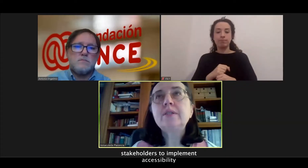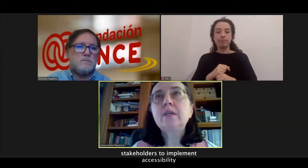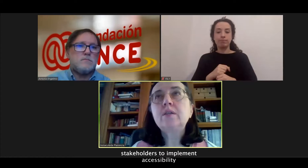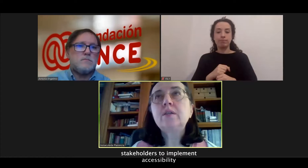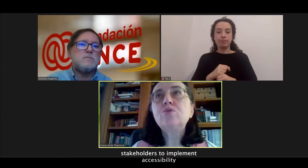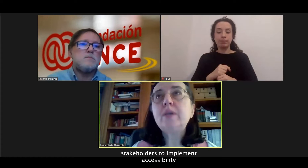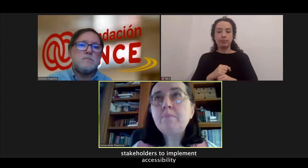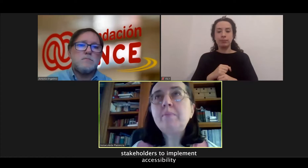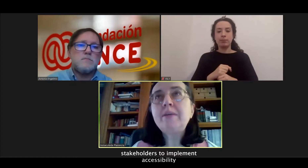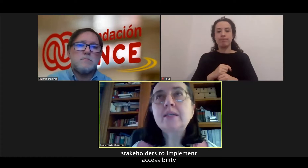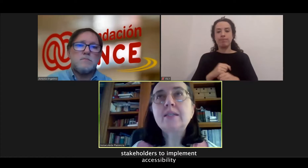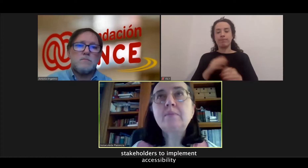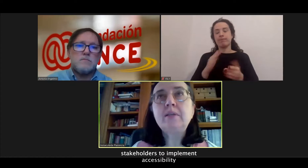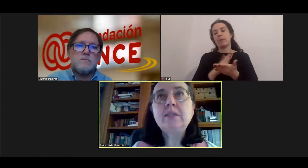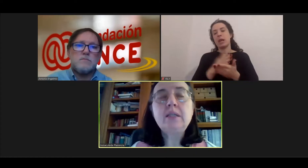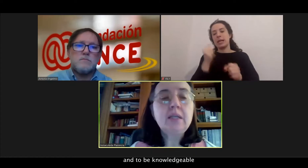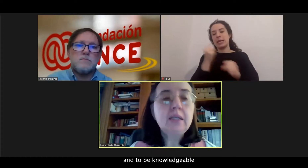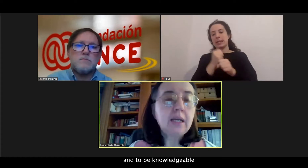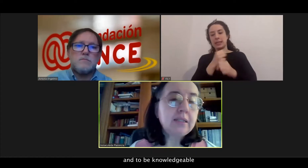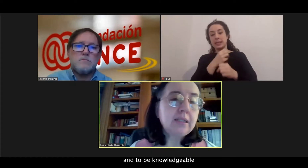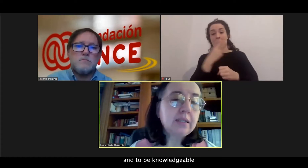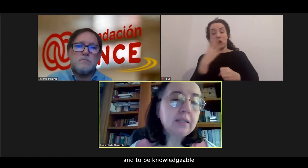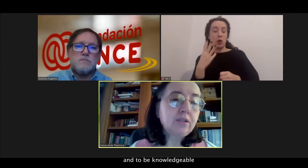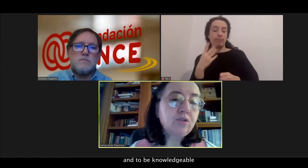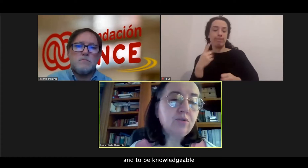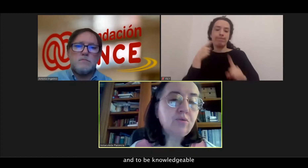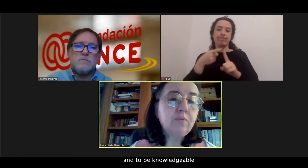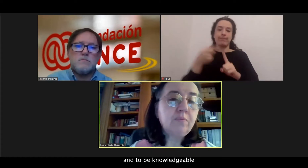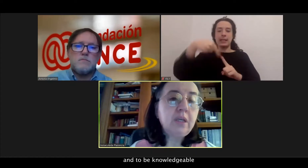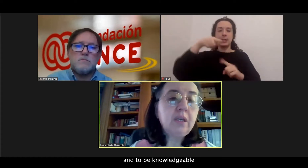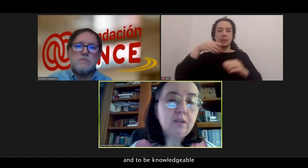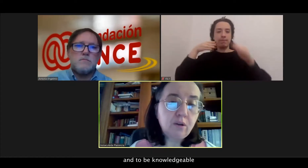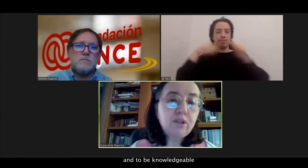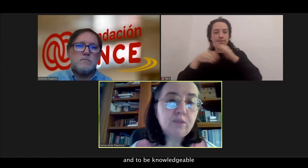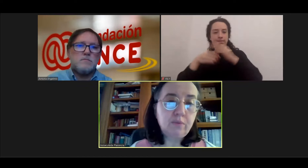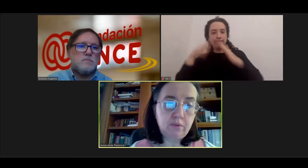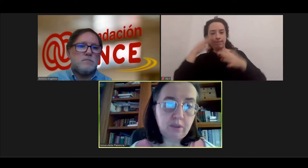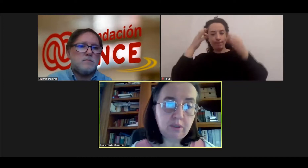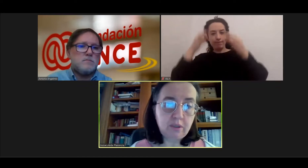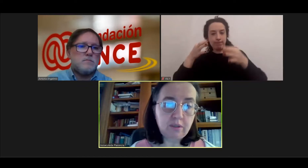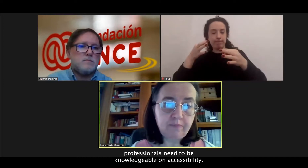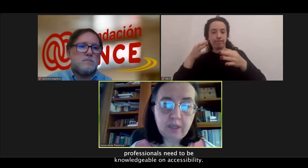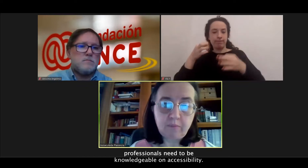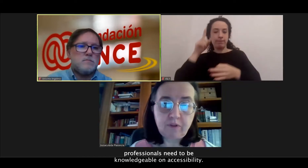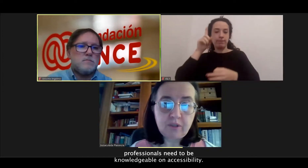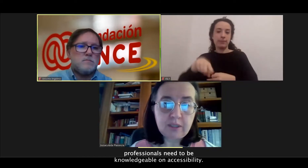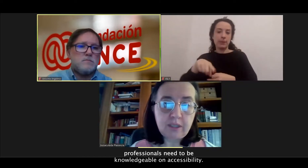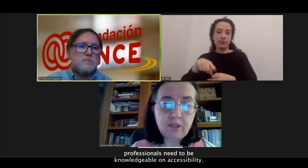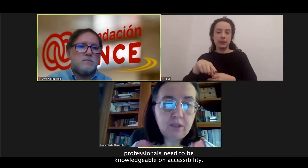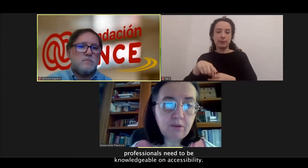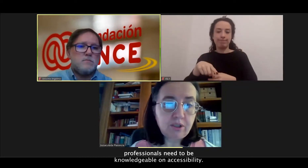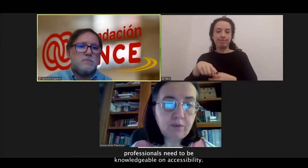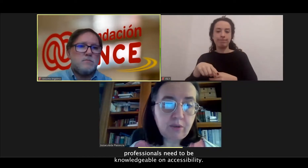stakeholders to implement accessibility and to be knowledgeable. Professionals need